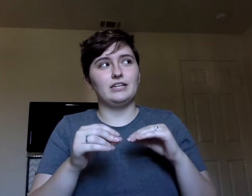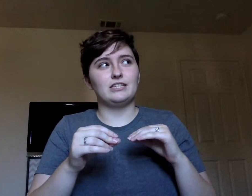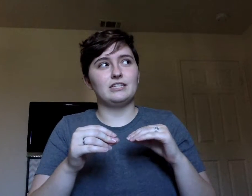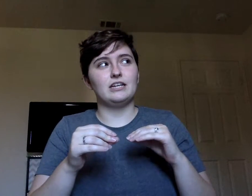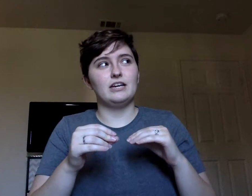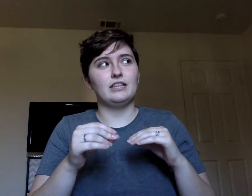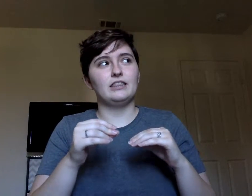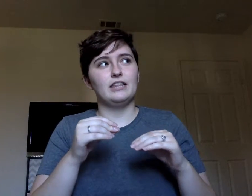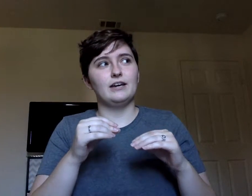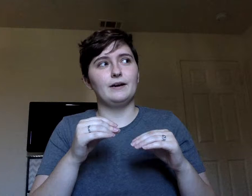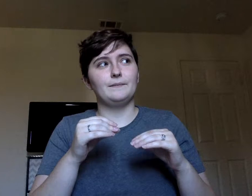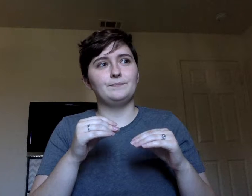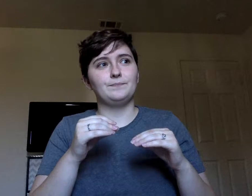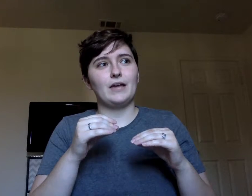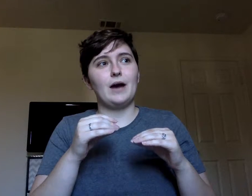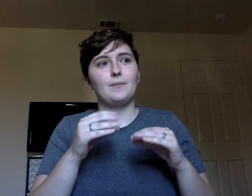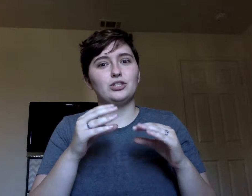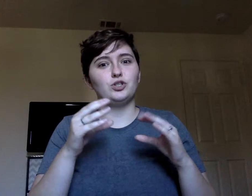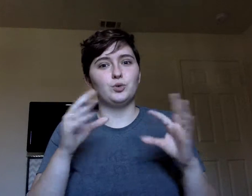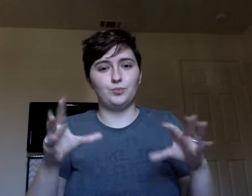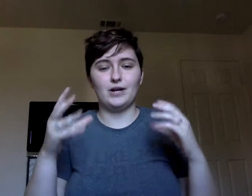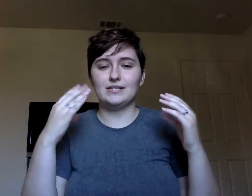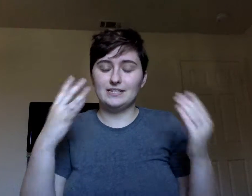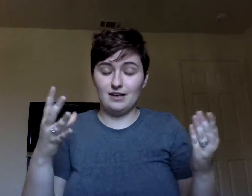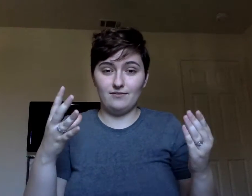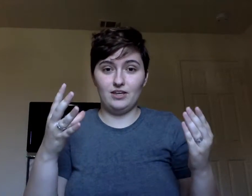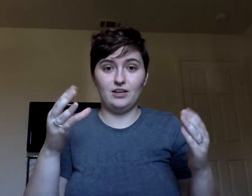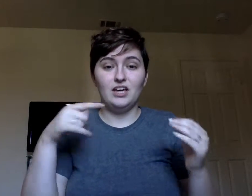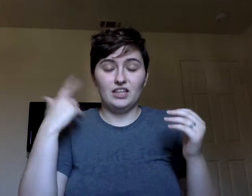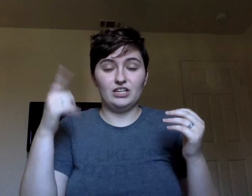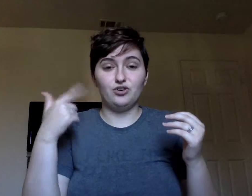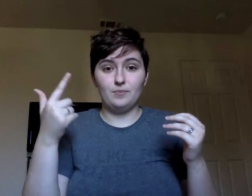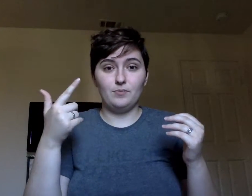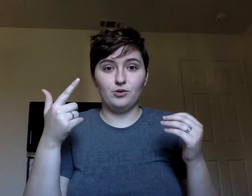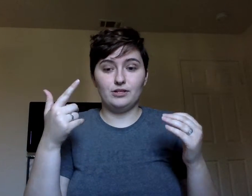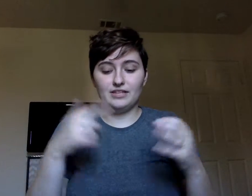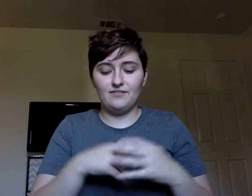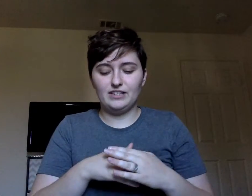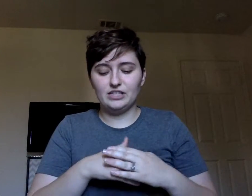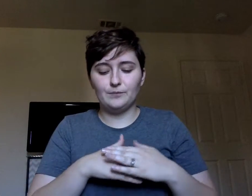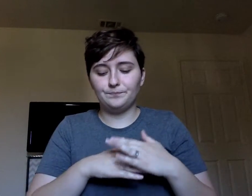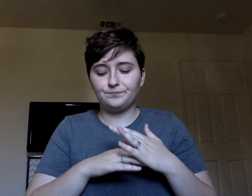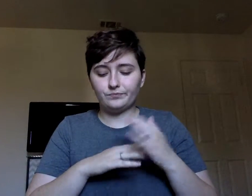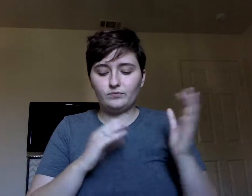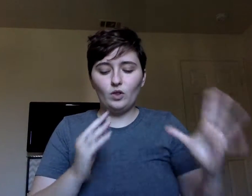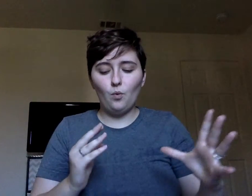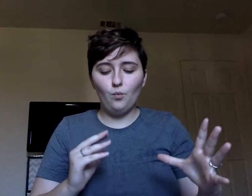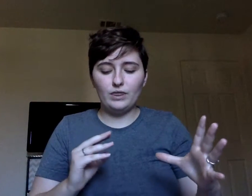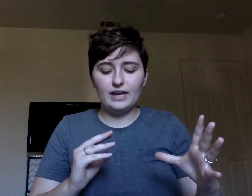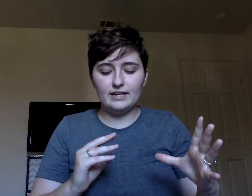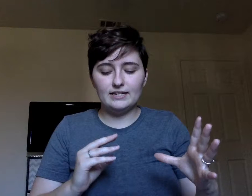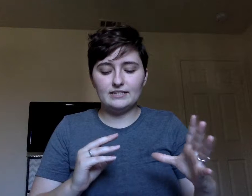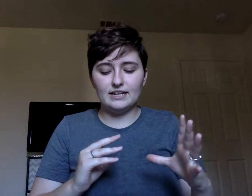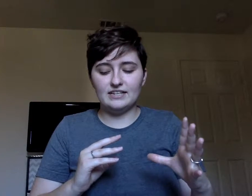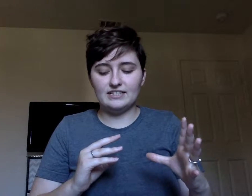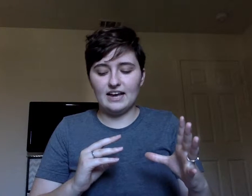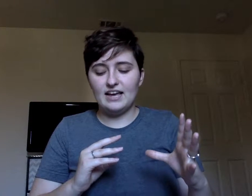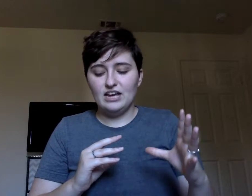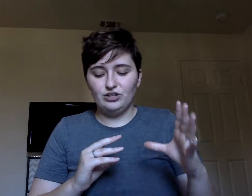calculates how much your brain is saving, like your memory saving. So what that is that you